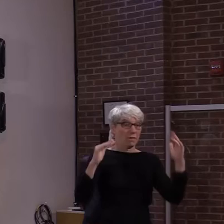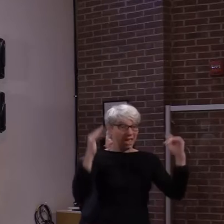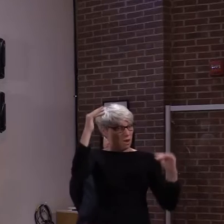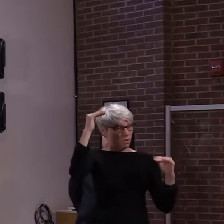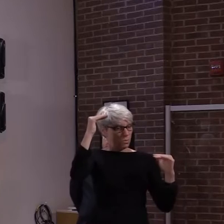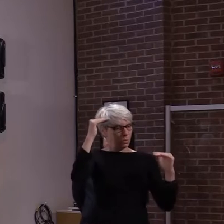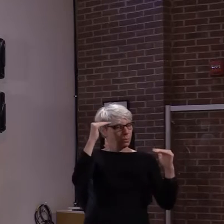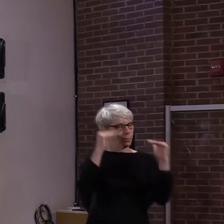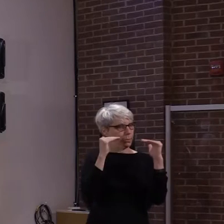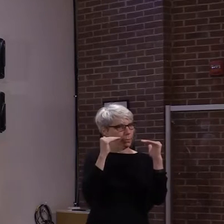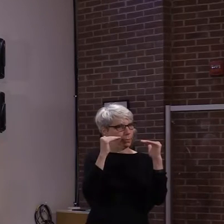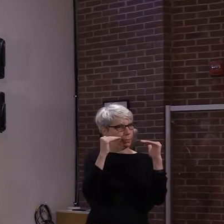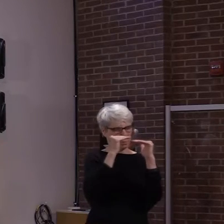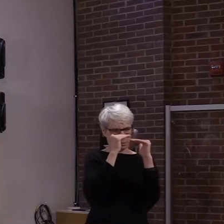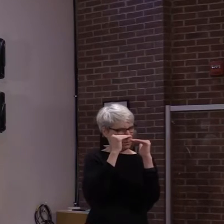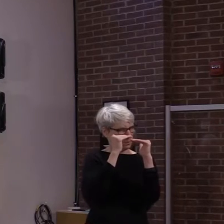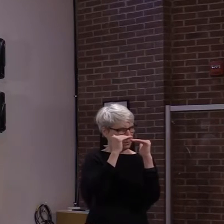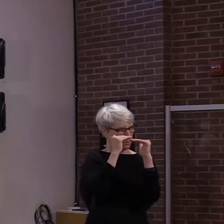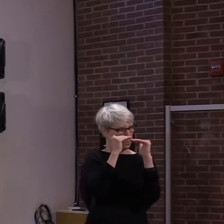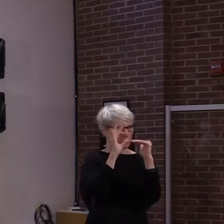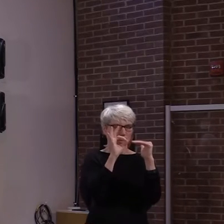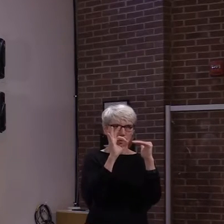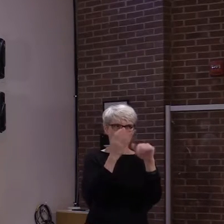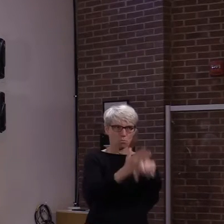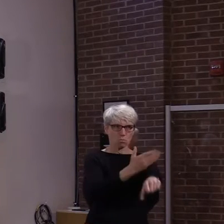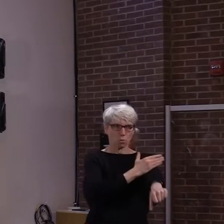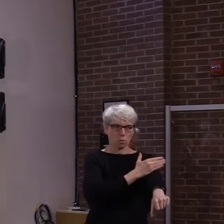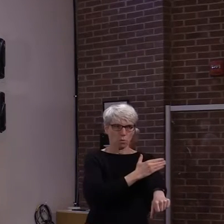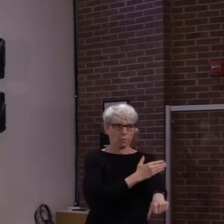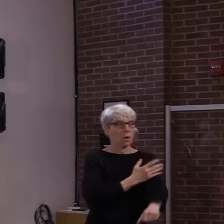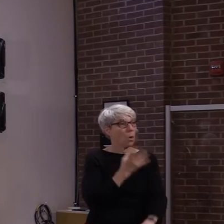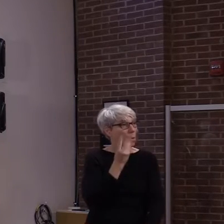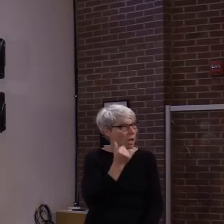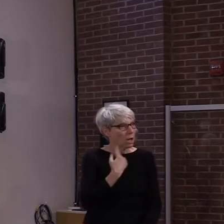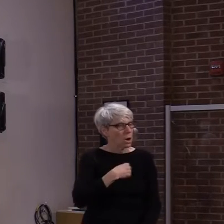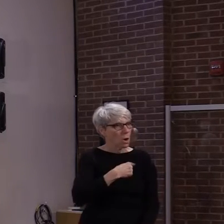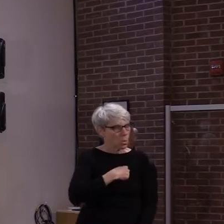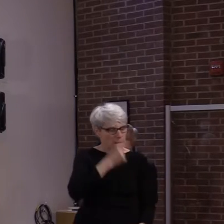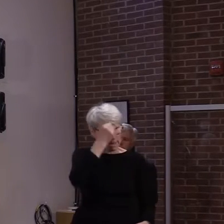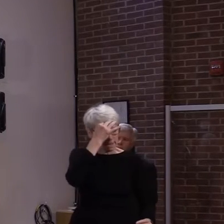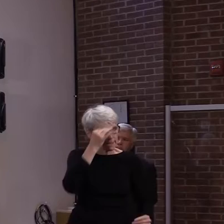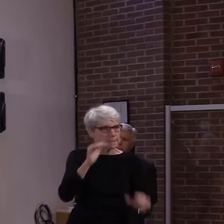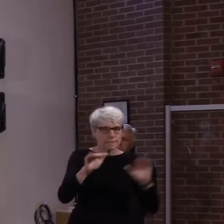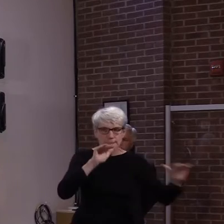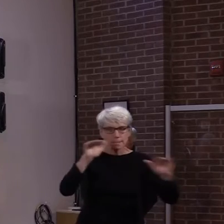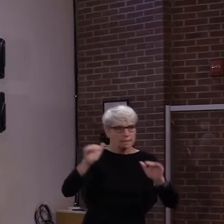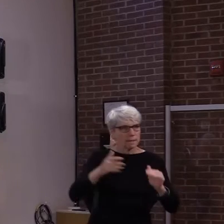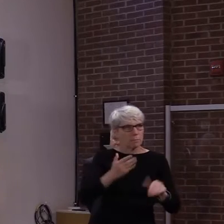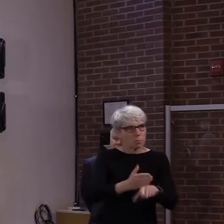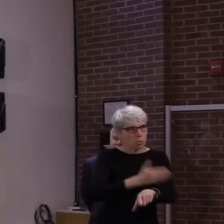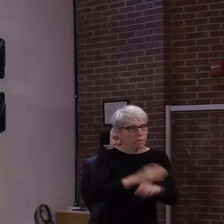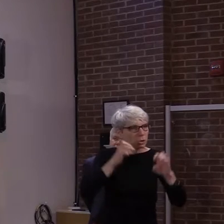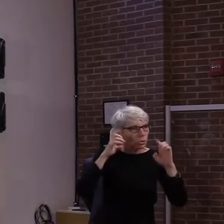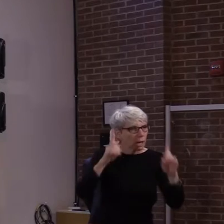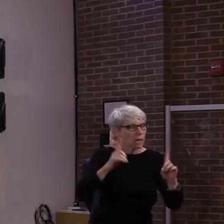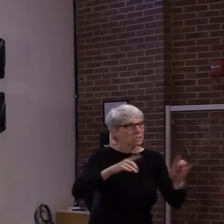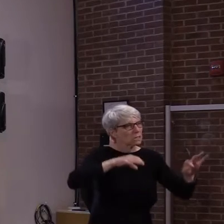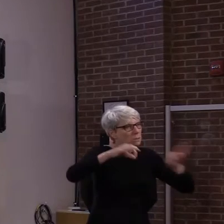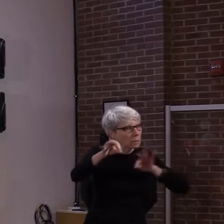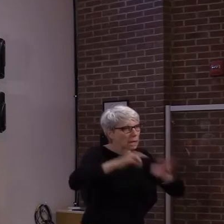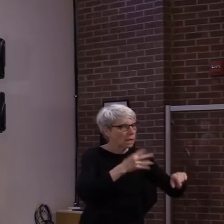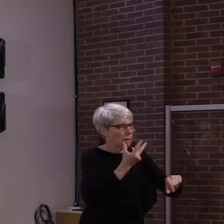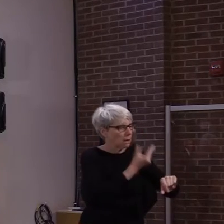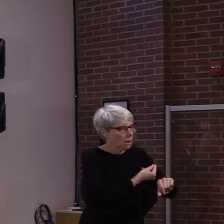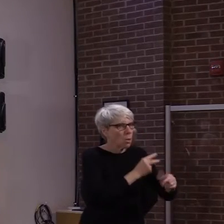of efforts to do that, both including better education, communication, interpretation when